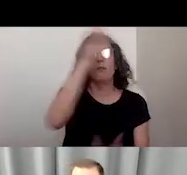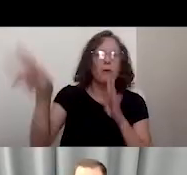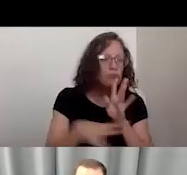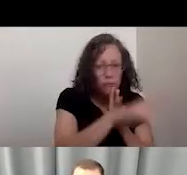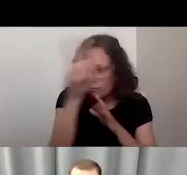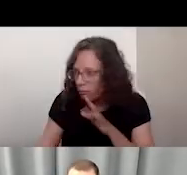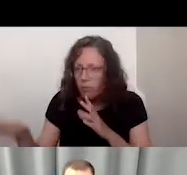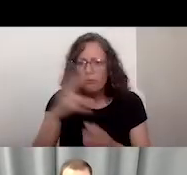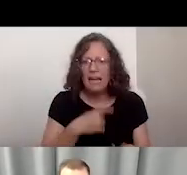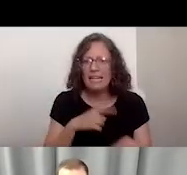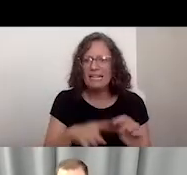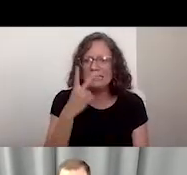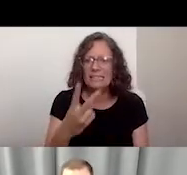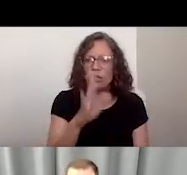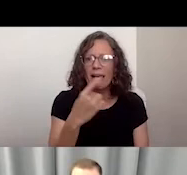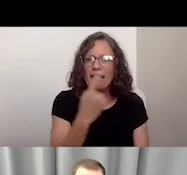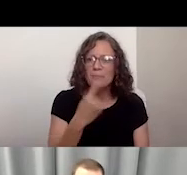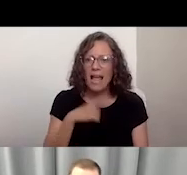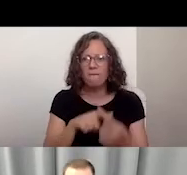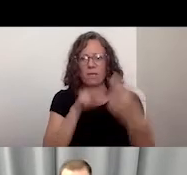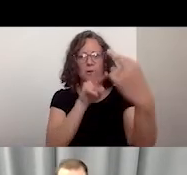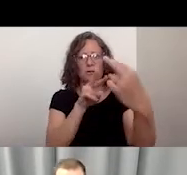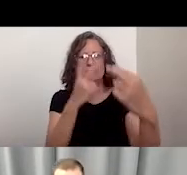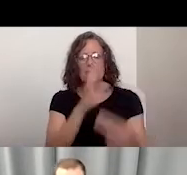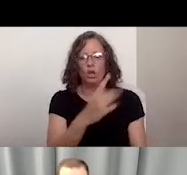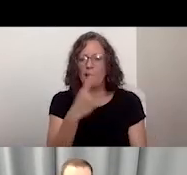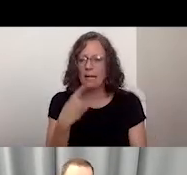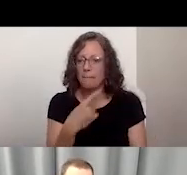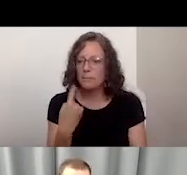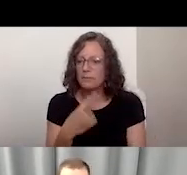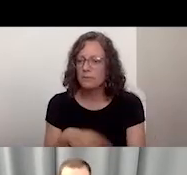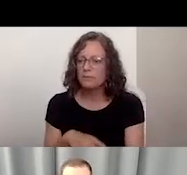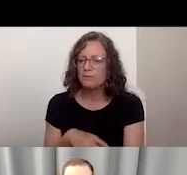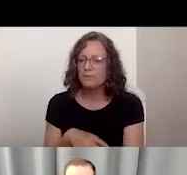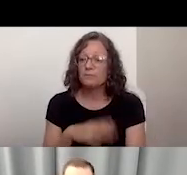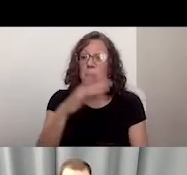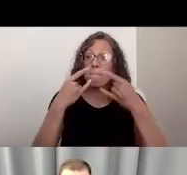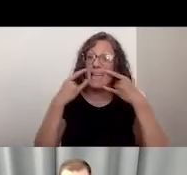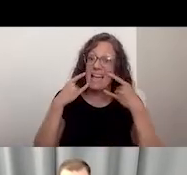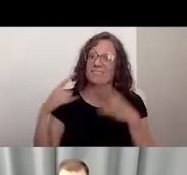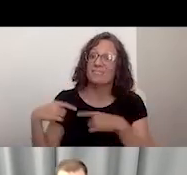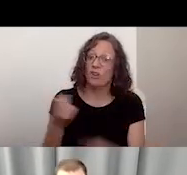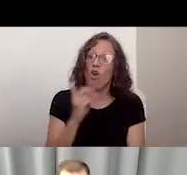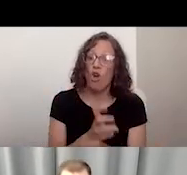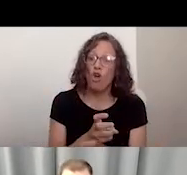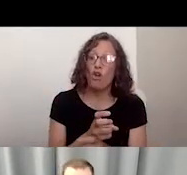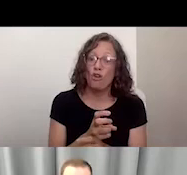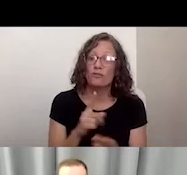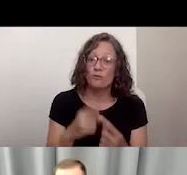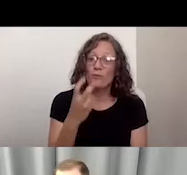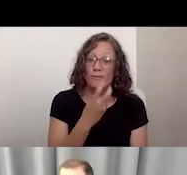important to keep eye contact with us. Please don't be looking everywhere but at us, because sometimes if we do lip read, we need to be able to see your faces to lip